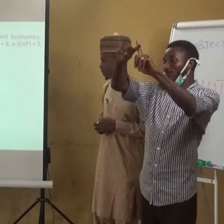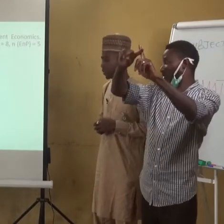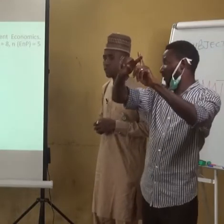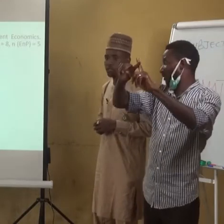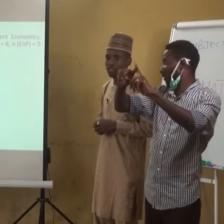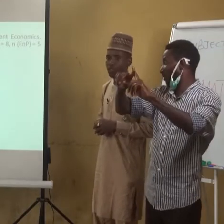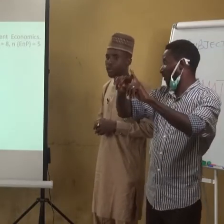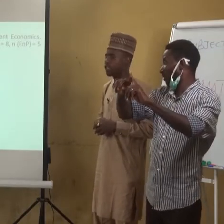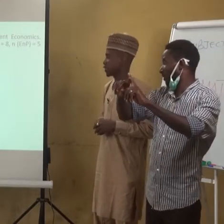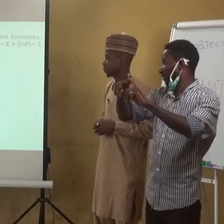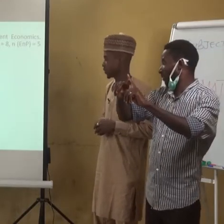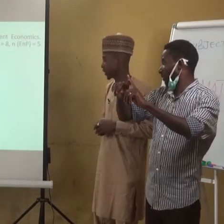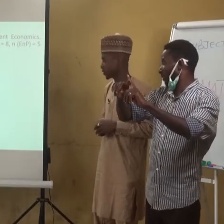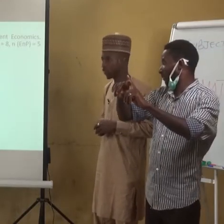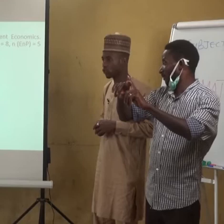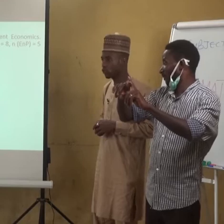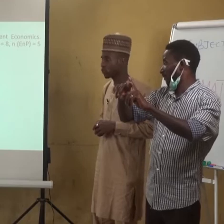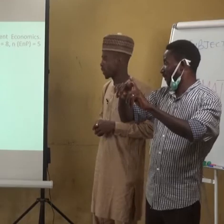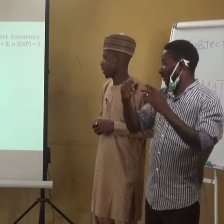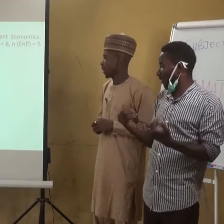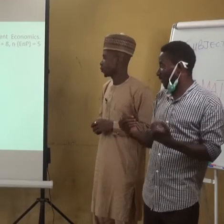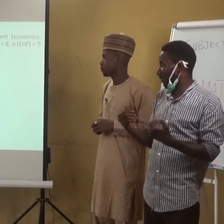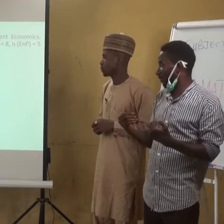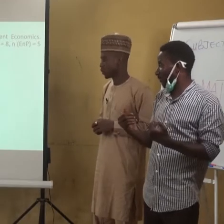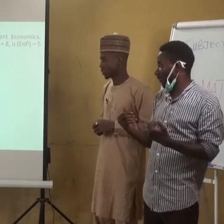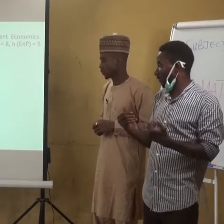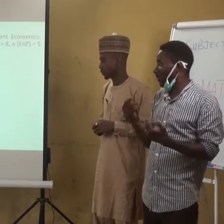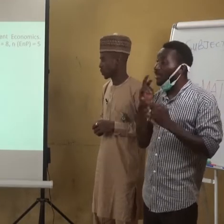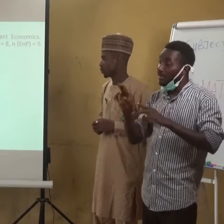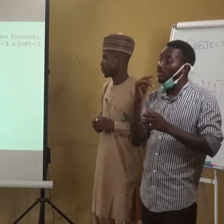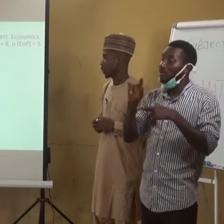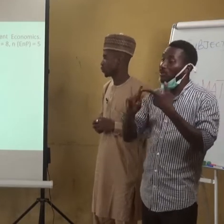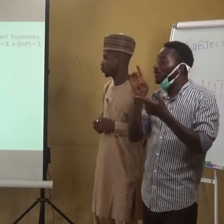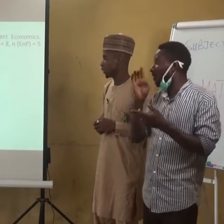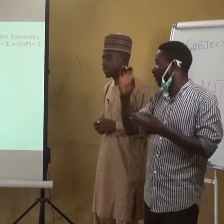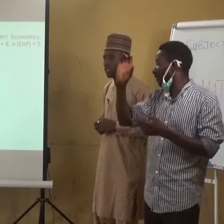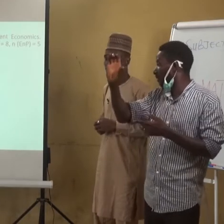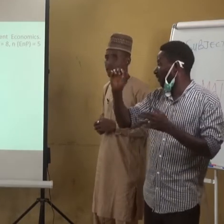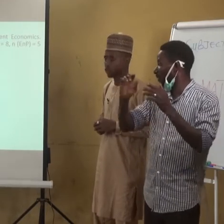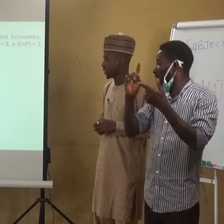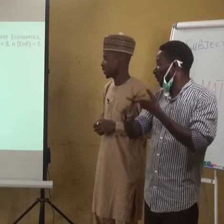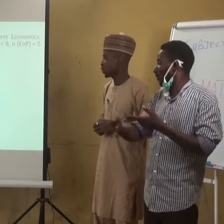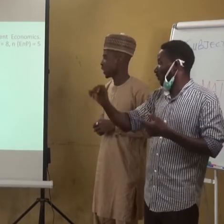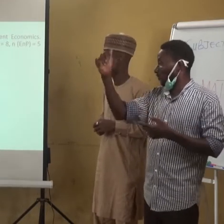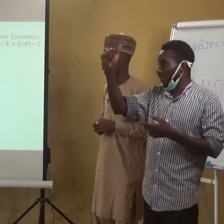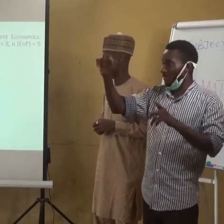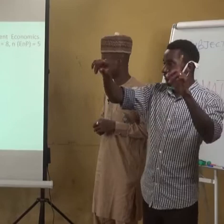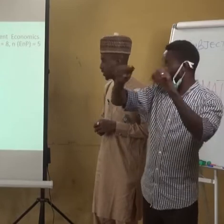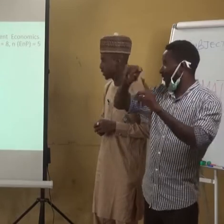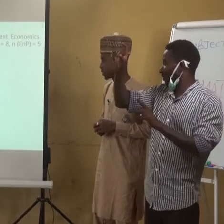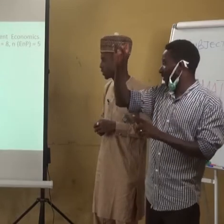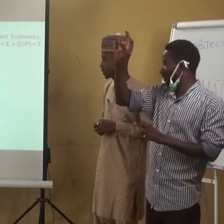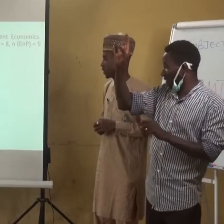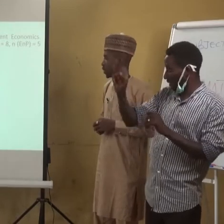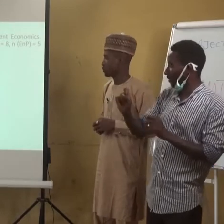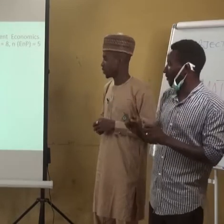x, if it crosses the equality sign to the right hand side too, it will be positive. So therefore 23 minus 13 we have